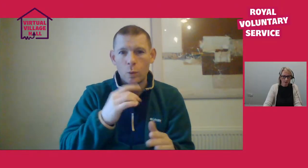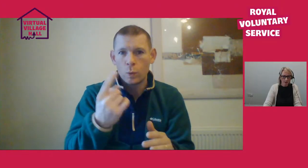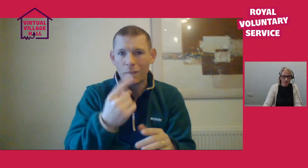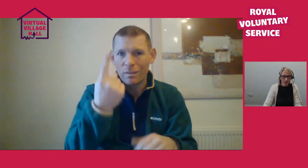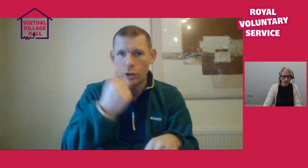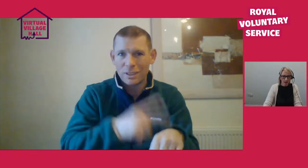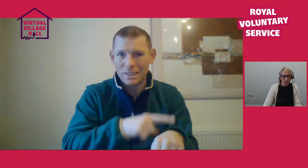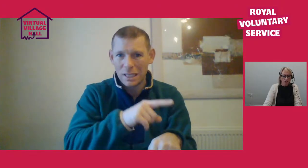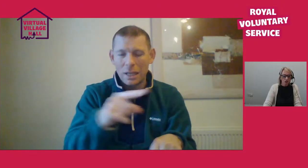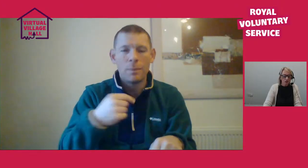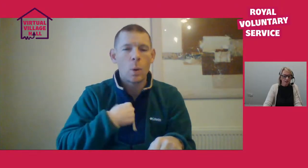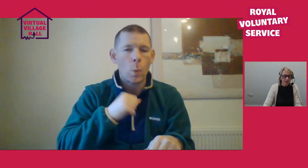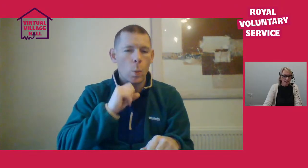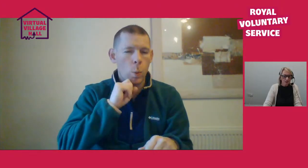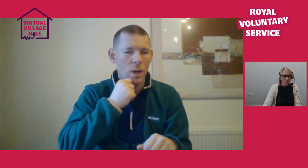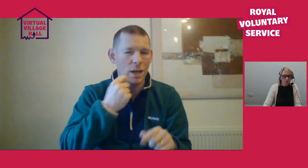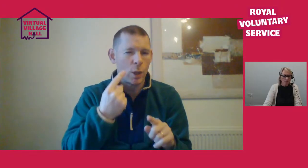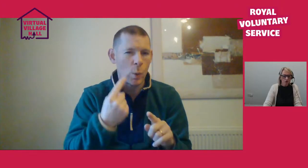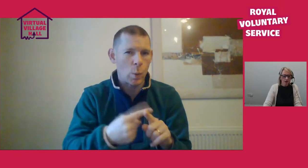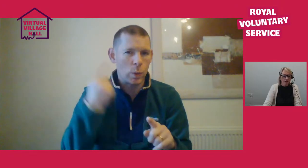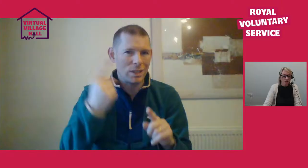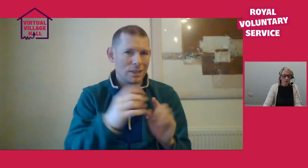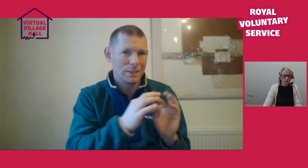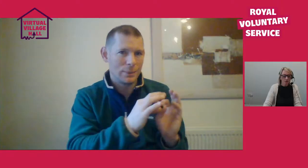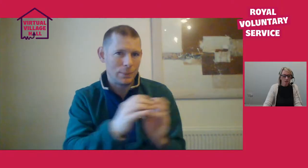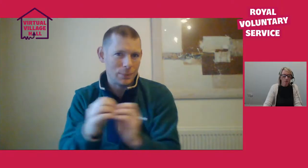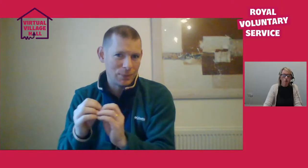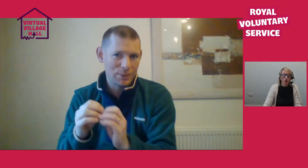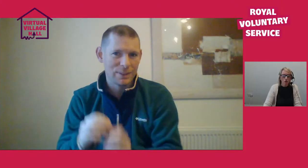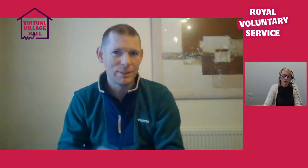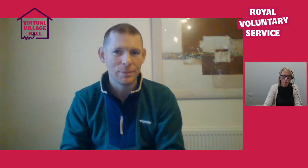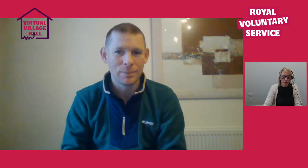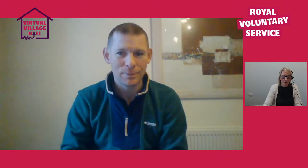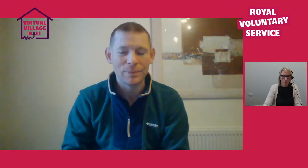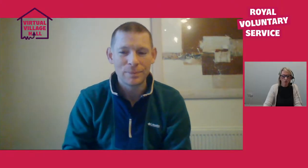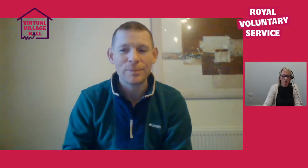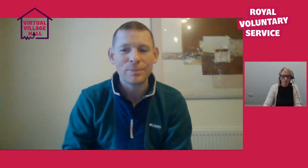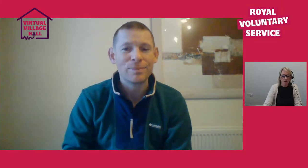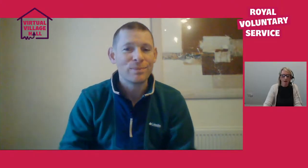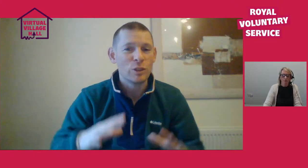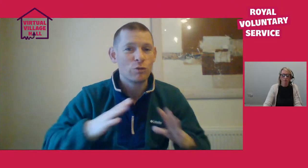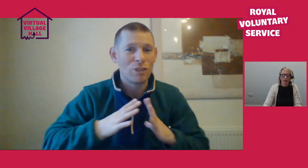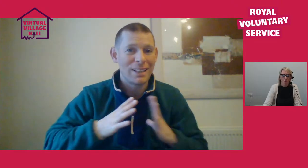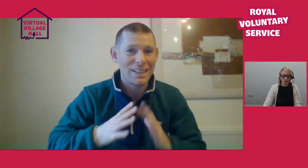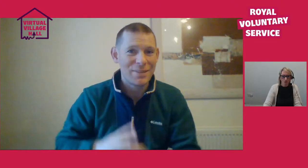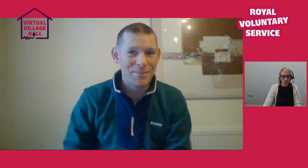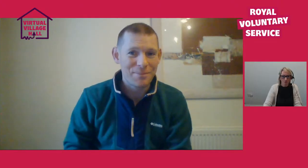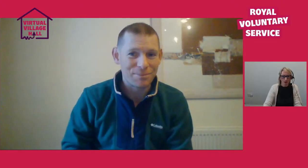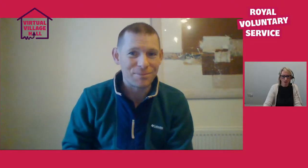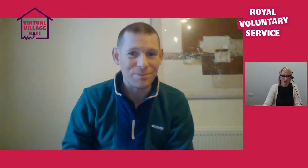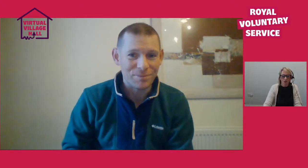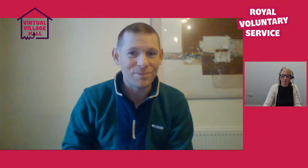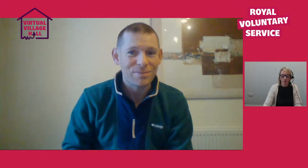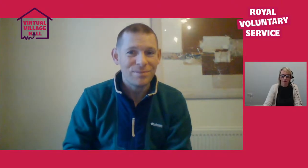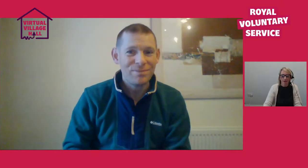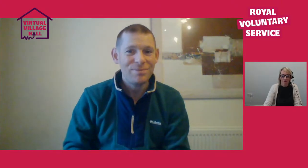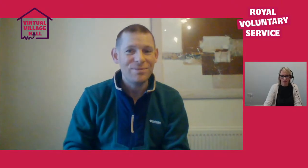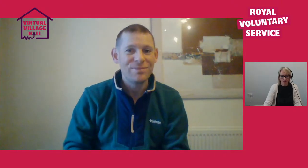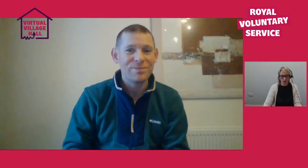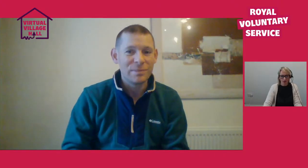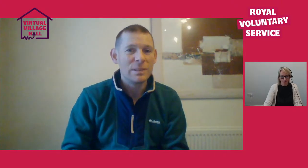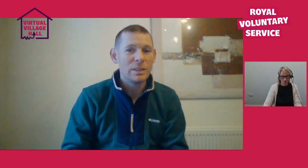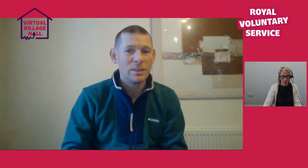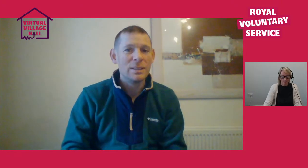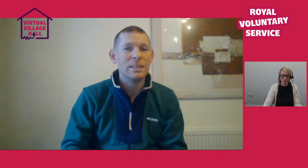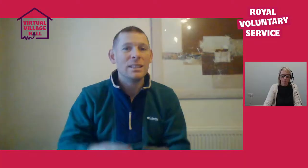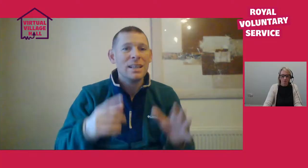alphabet. Just in case there are people joining us for the first time, we'll do it quite quickly. We'll run through the alphabet, good to refresh. So if you're ready to